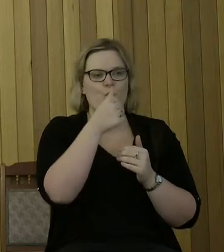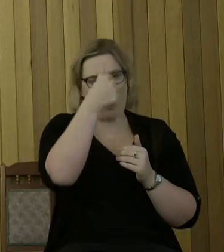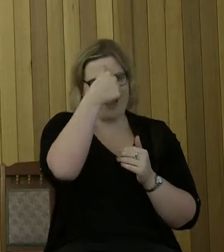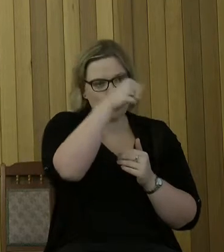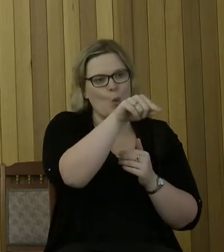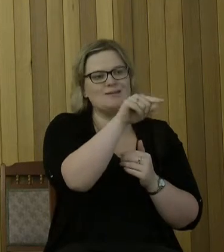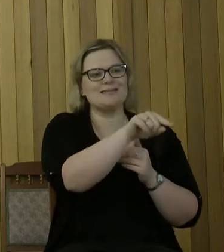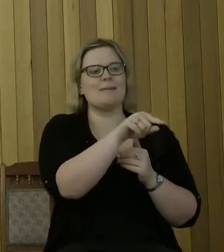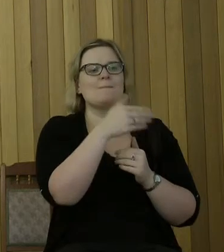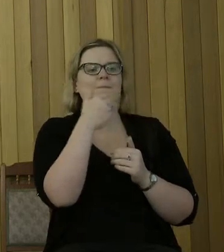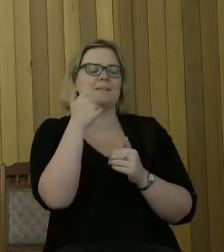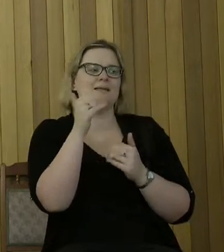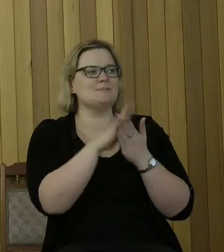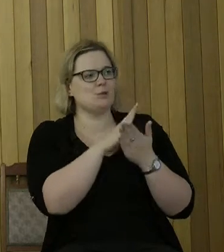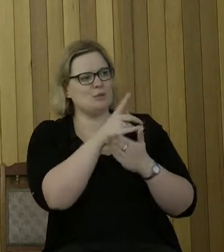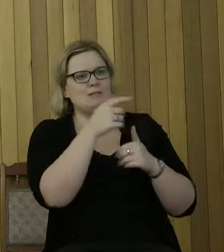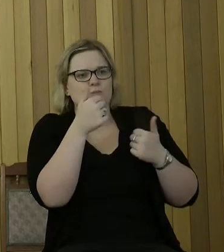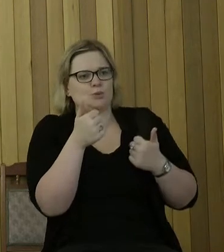and just make sure he's in a good place?"